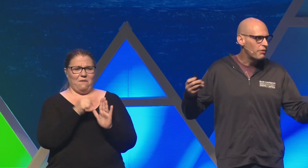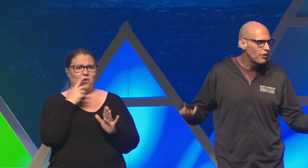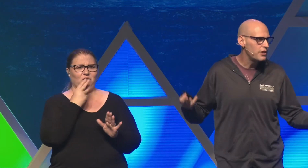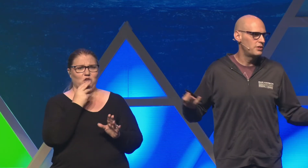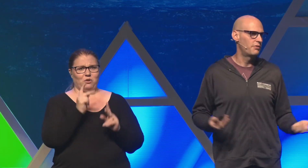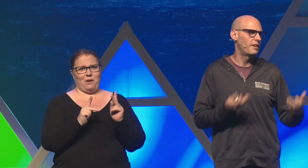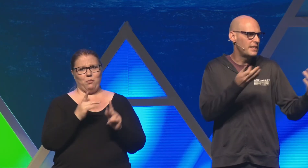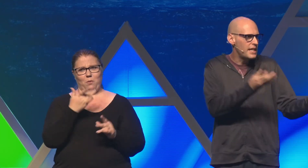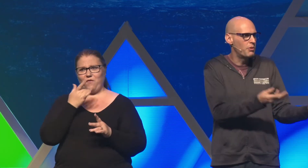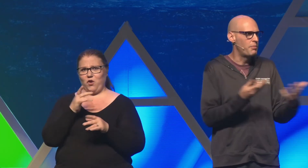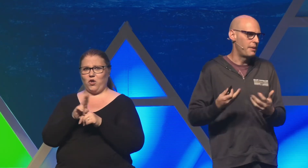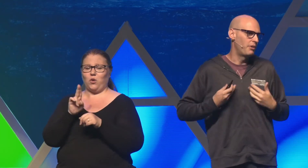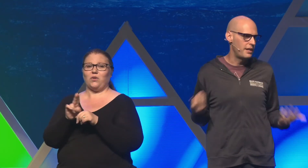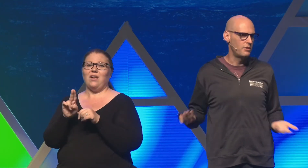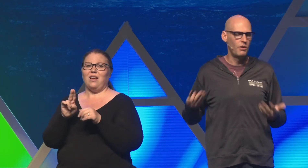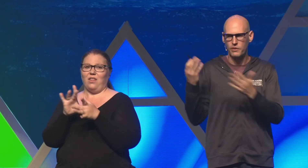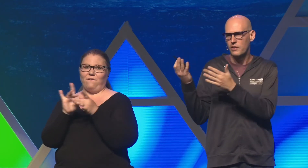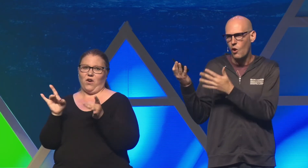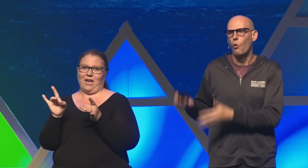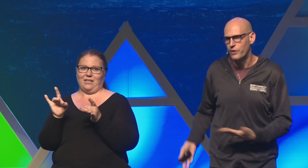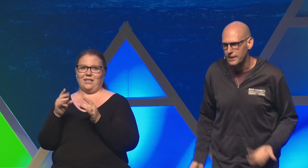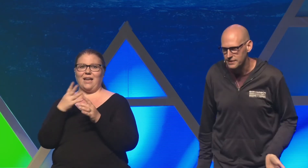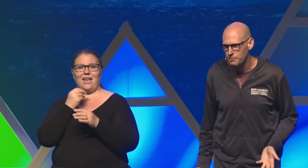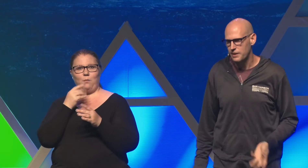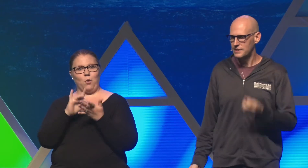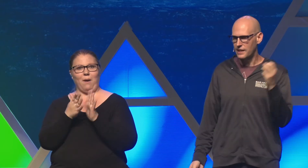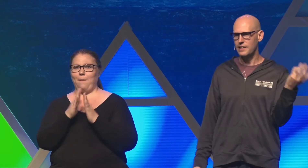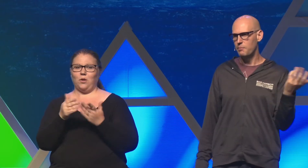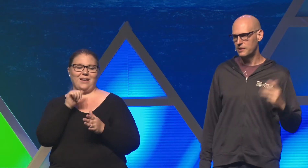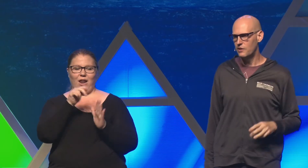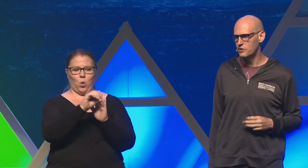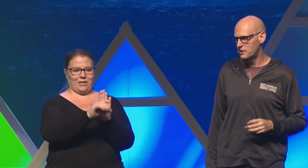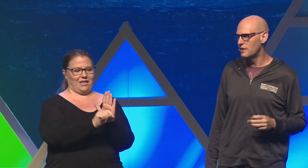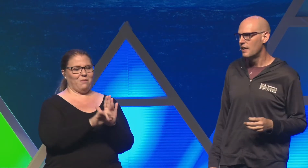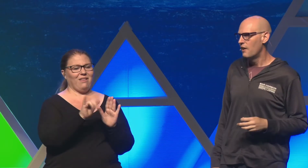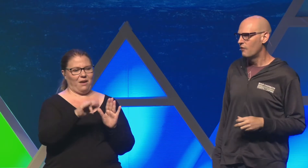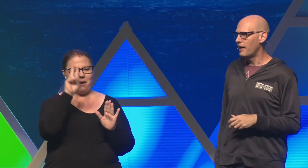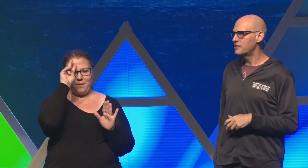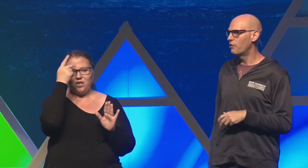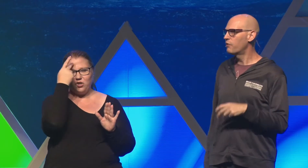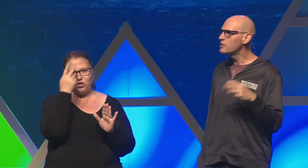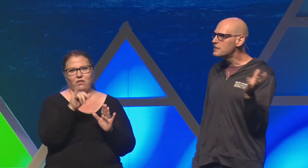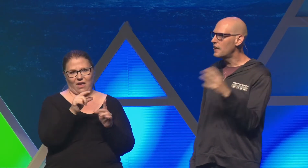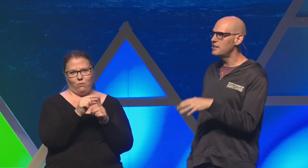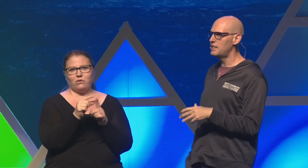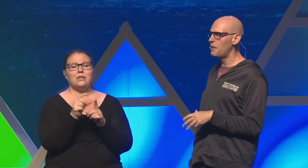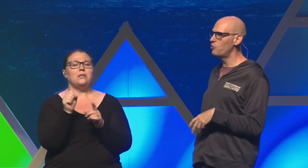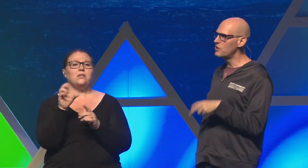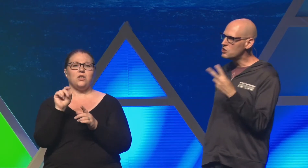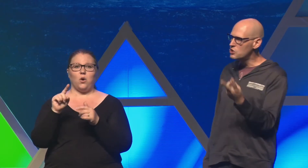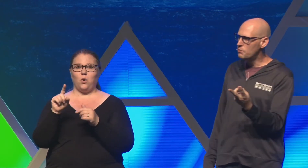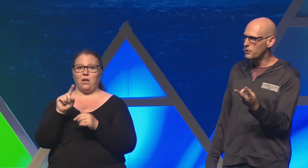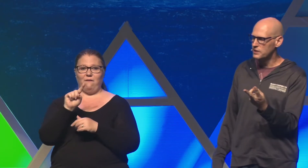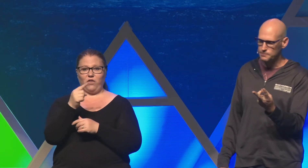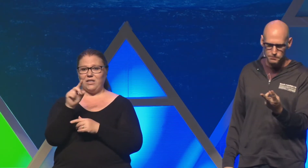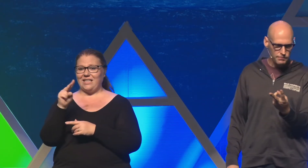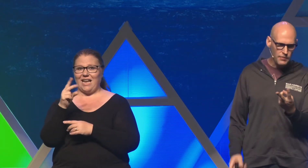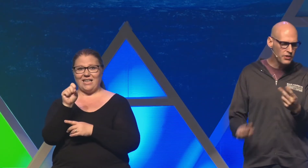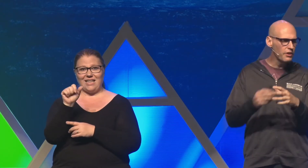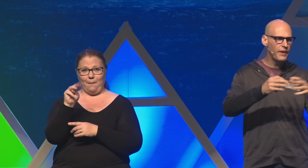to prefer to use the phrase Hebrew Bible, I do, over Old Testament, because that can get misunderstood, right? So 1 and 2 Samuel are these two